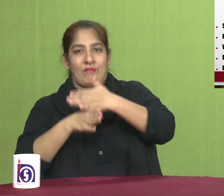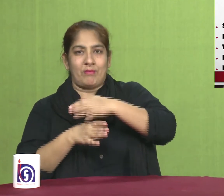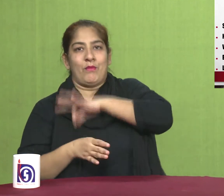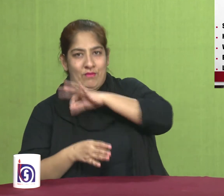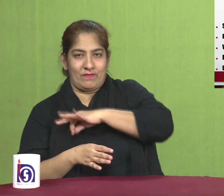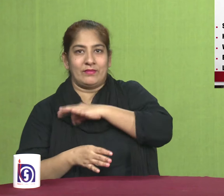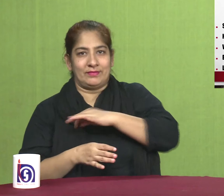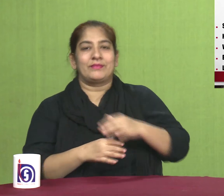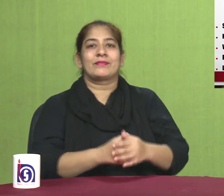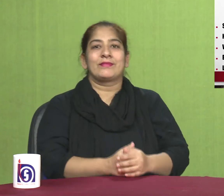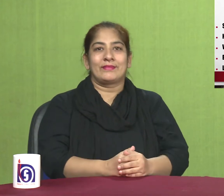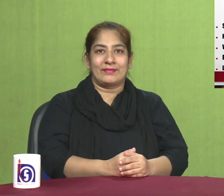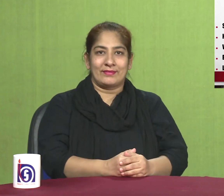So high risk, high return.